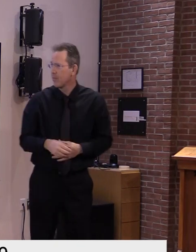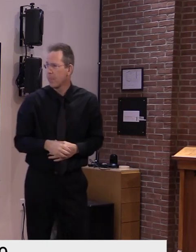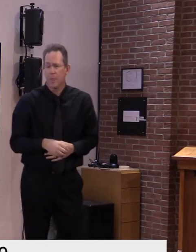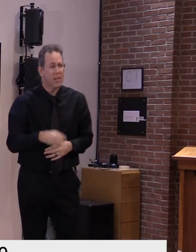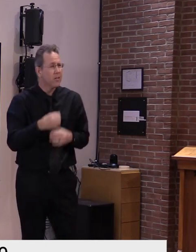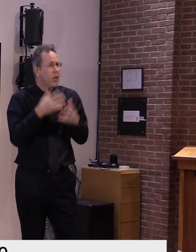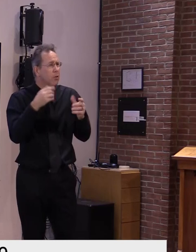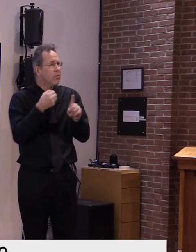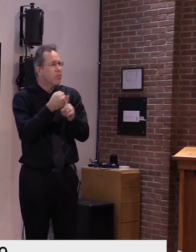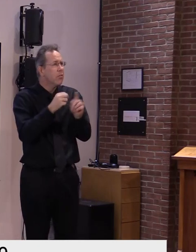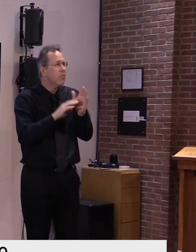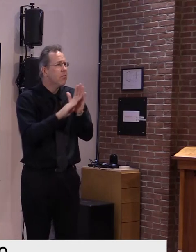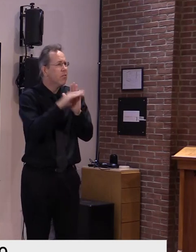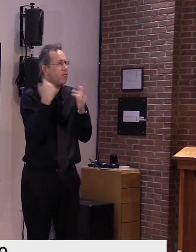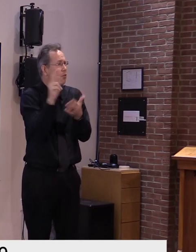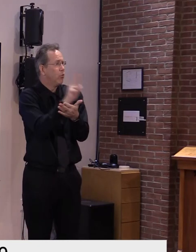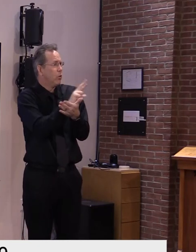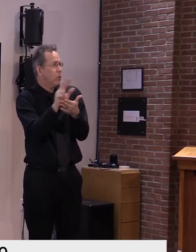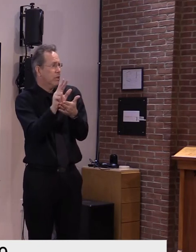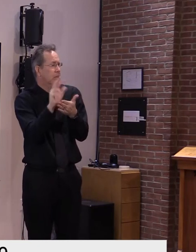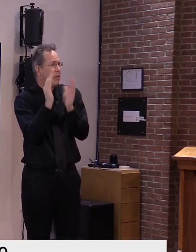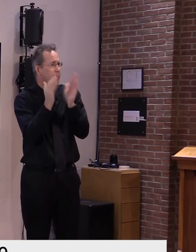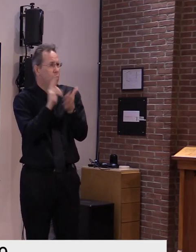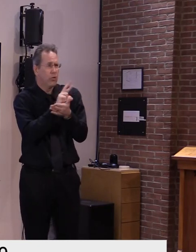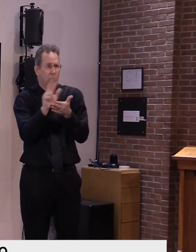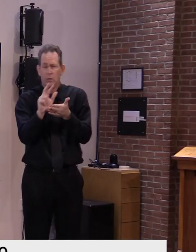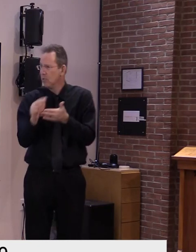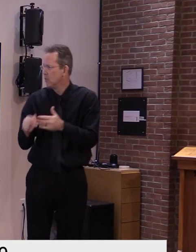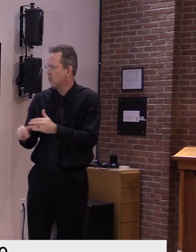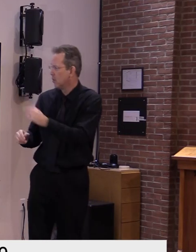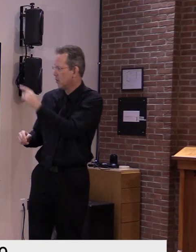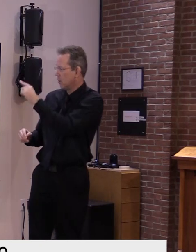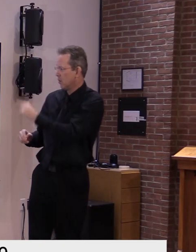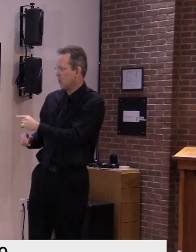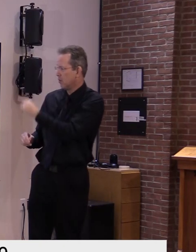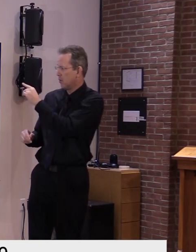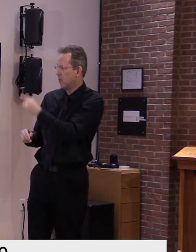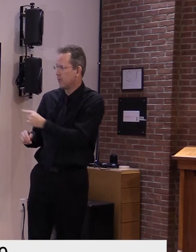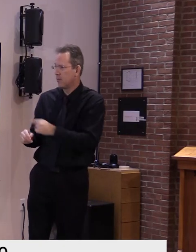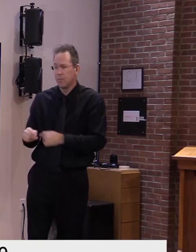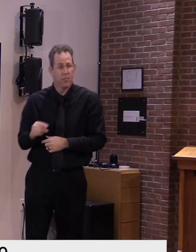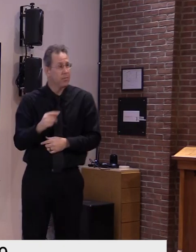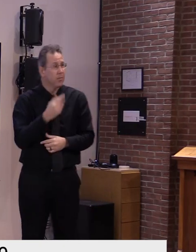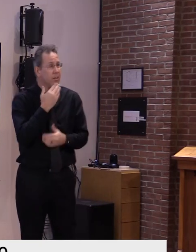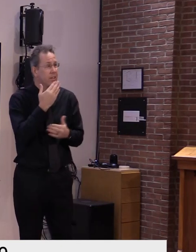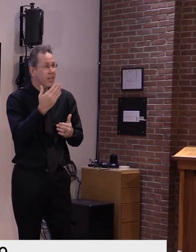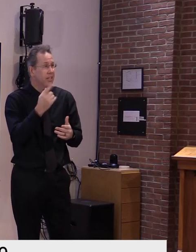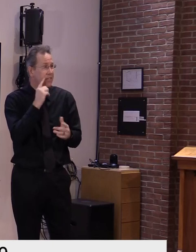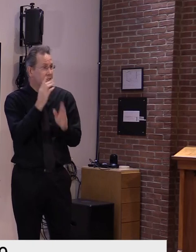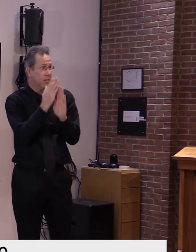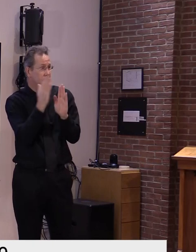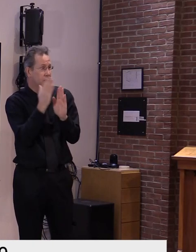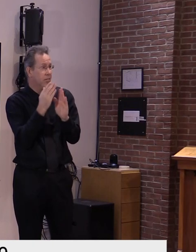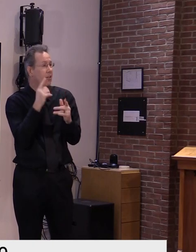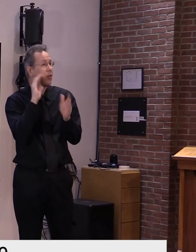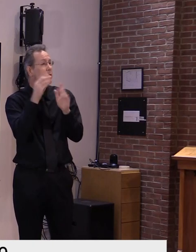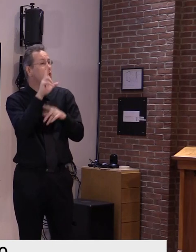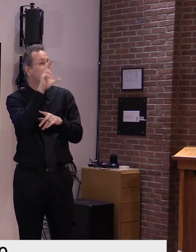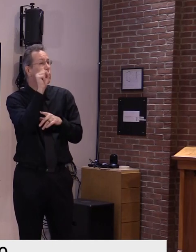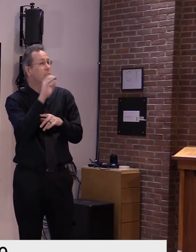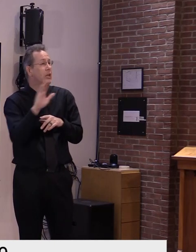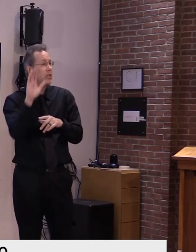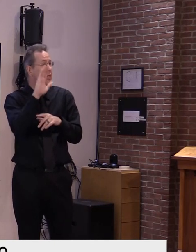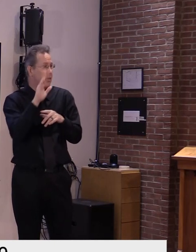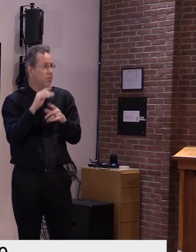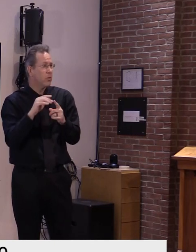that increases have been happening both nationally, regionally, and in Vermont, with that growth increasing over the